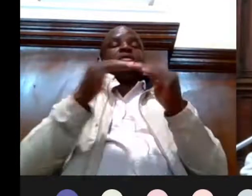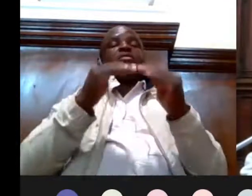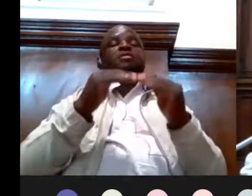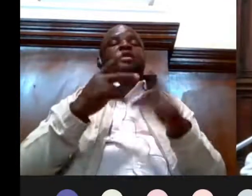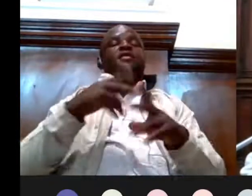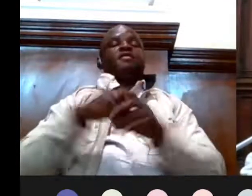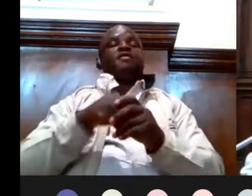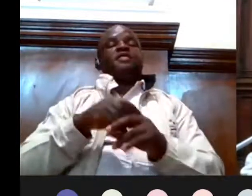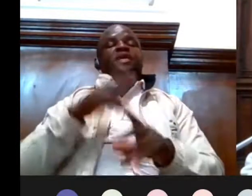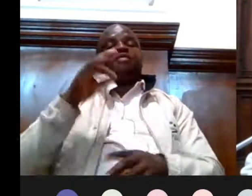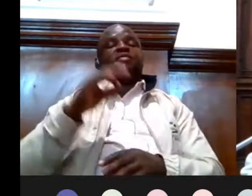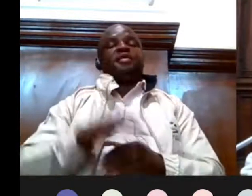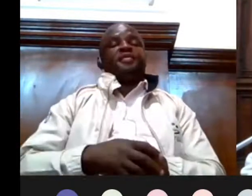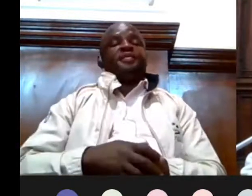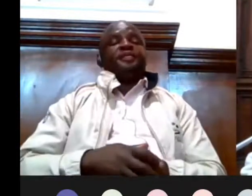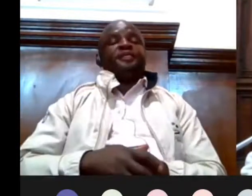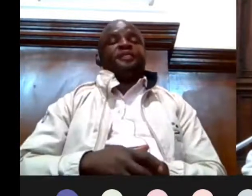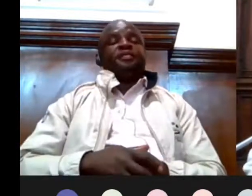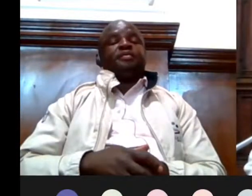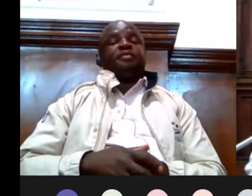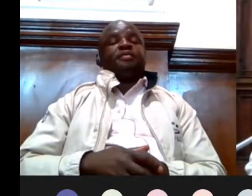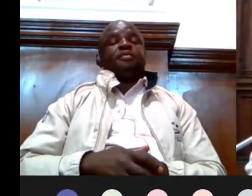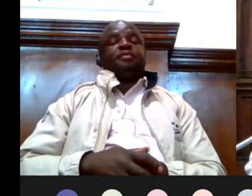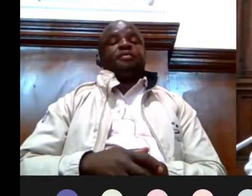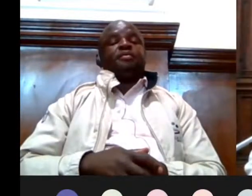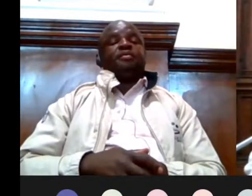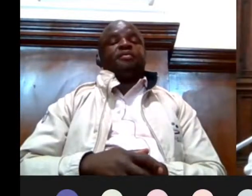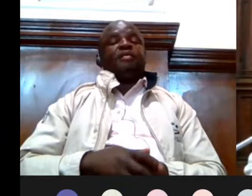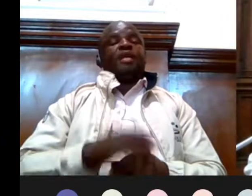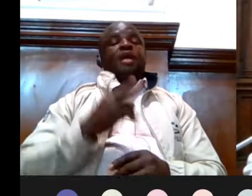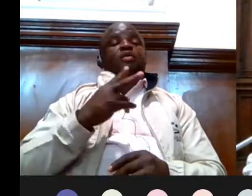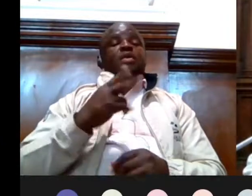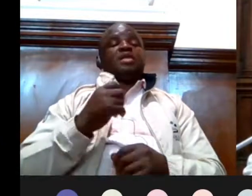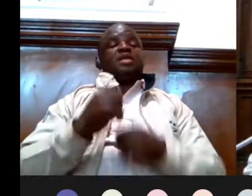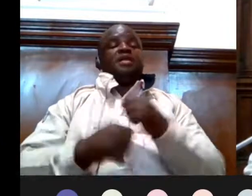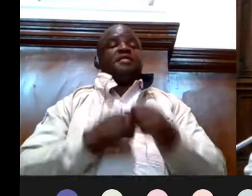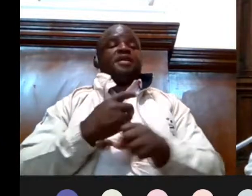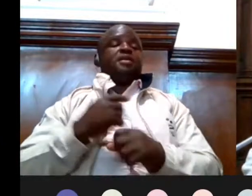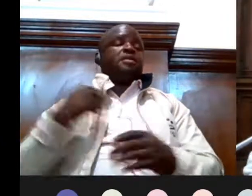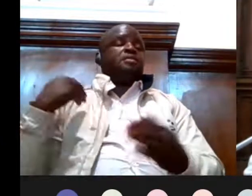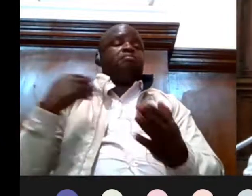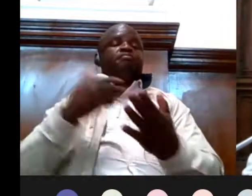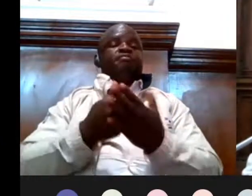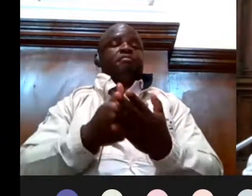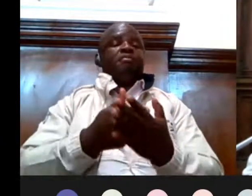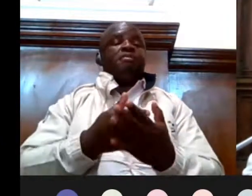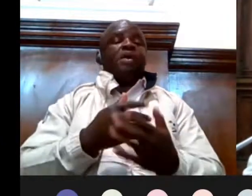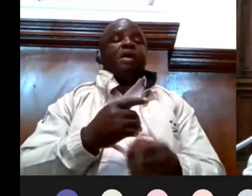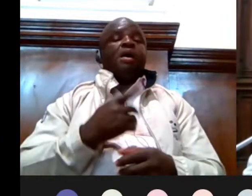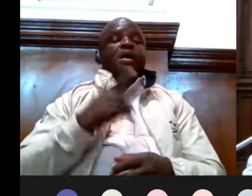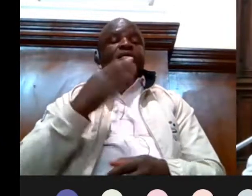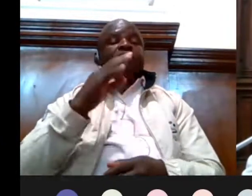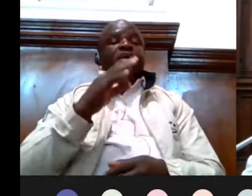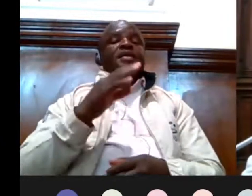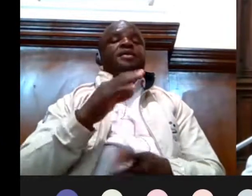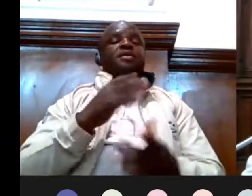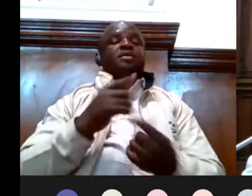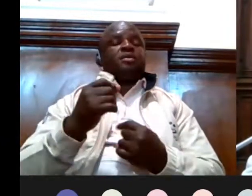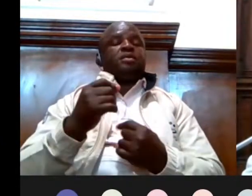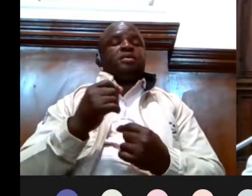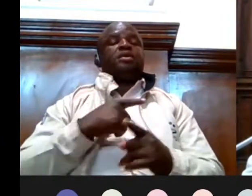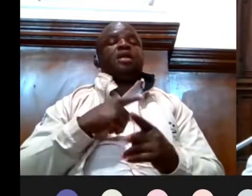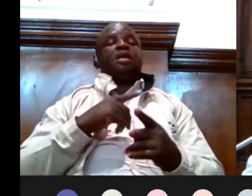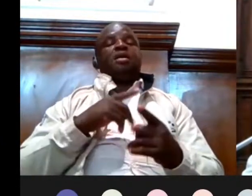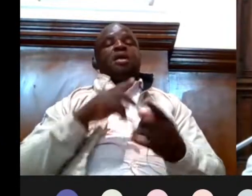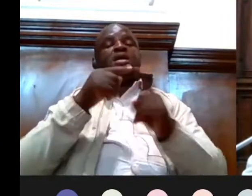service by departments. Over the past 27 years of democracy, government made deliberate